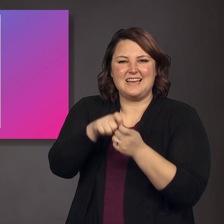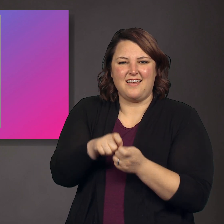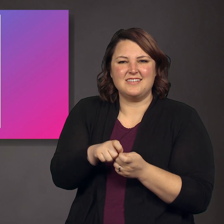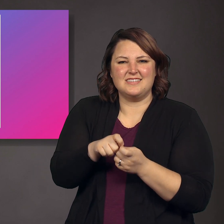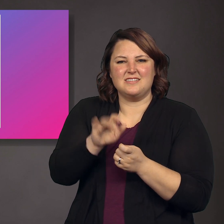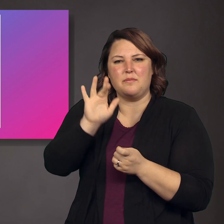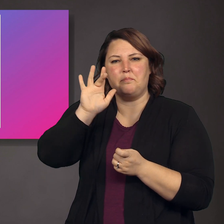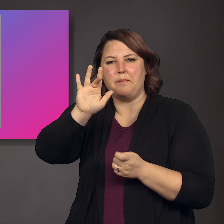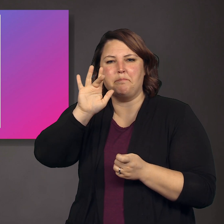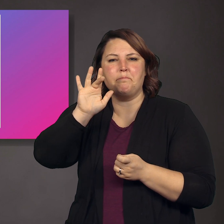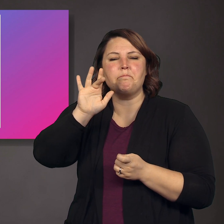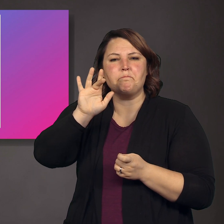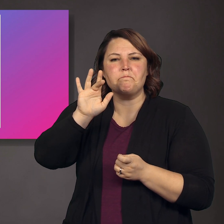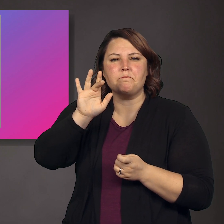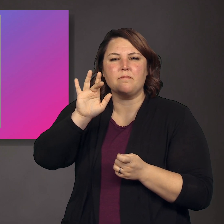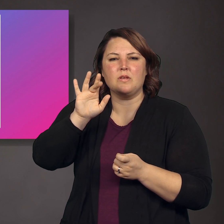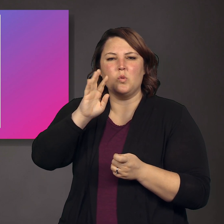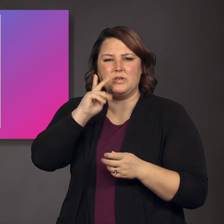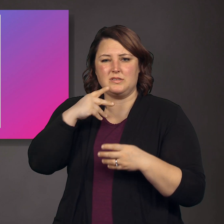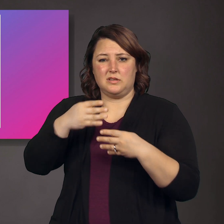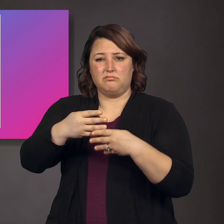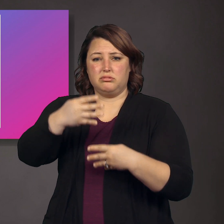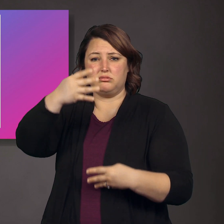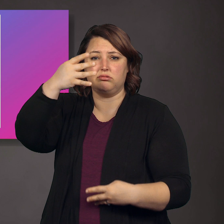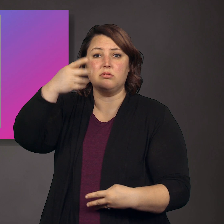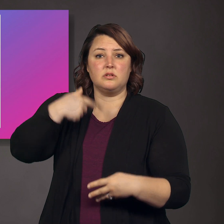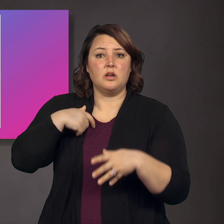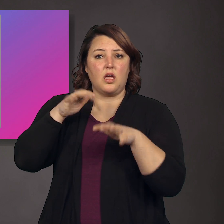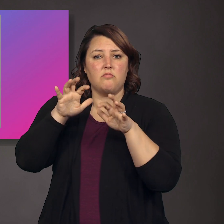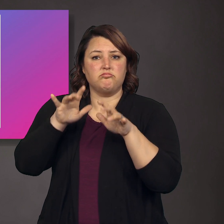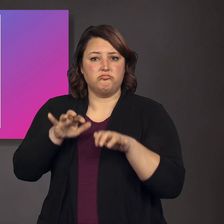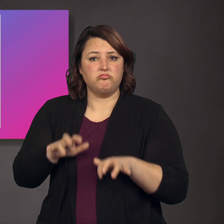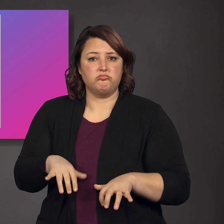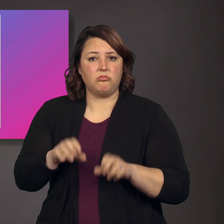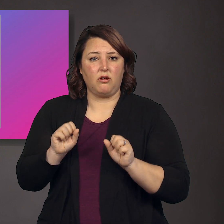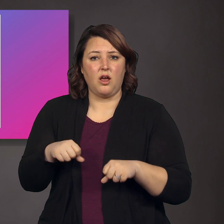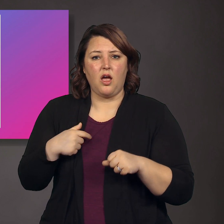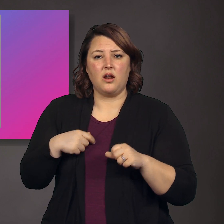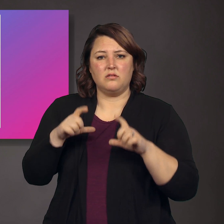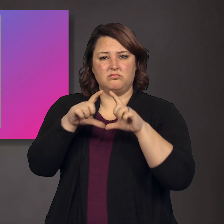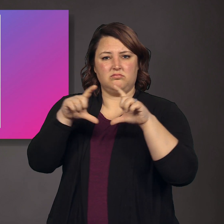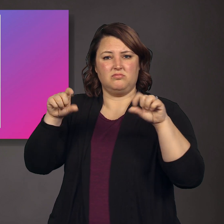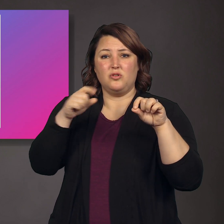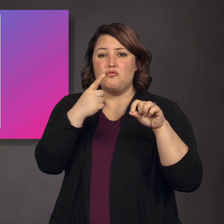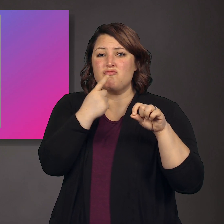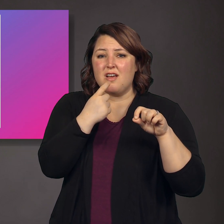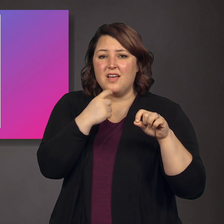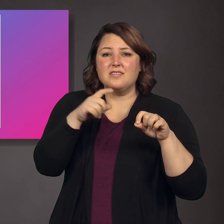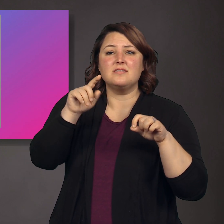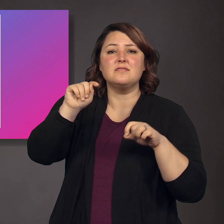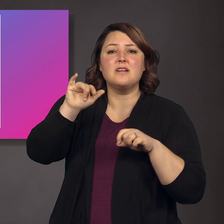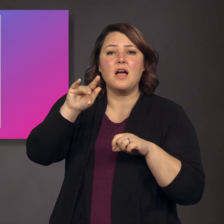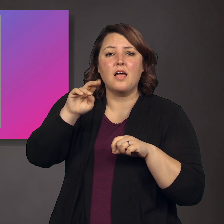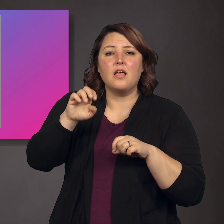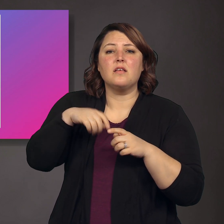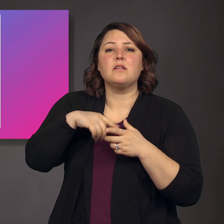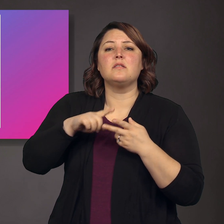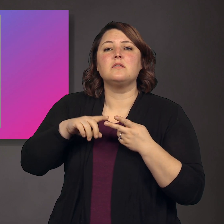that there are a number of fields that can be filled in here. I've highlighted title, subject, tags and